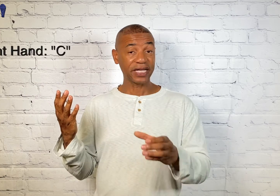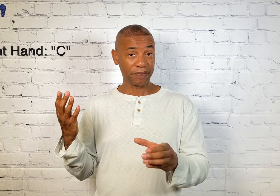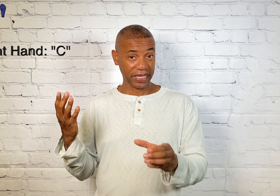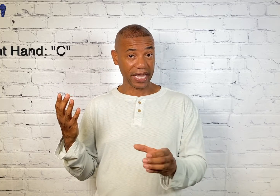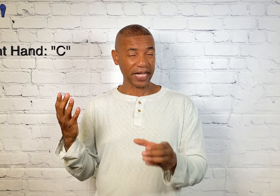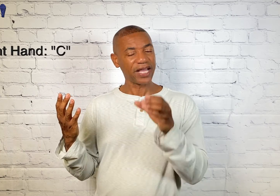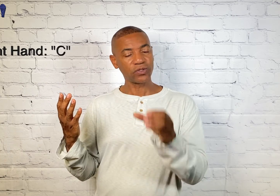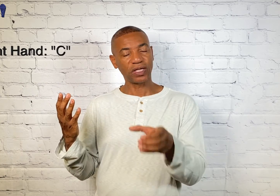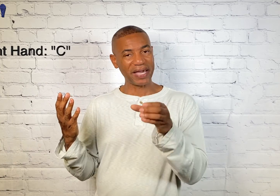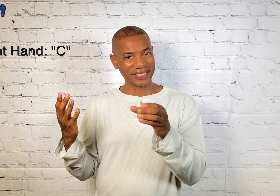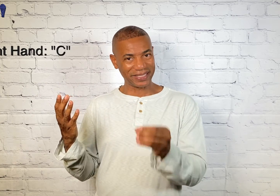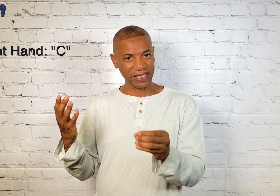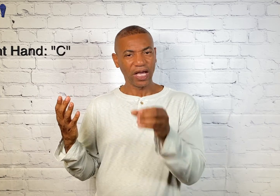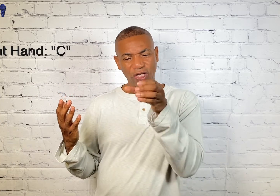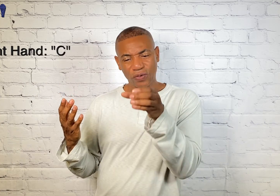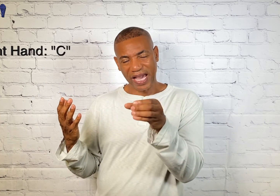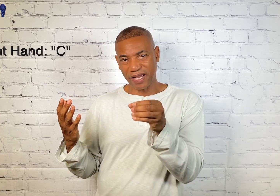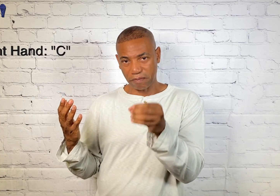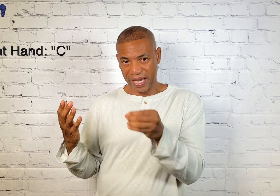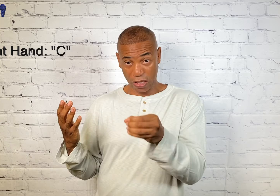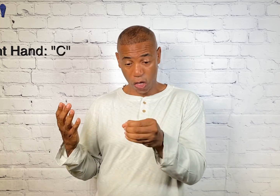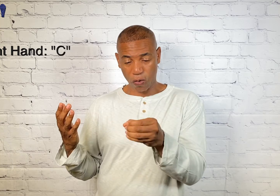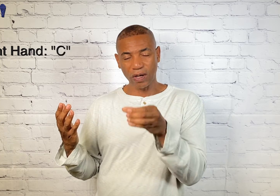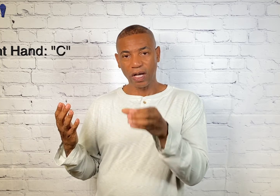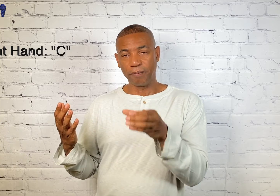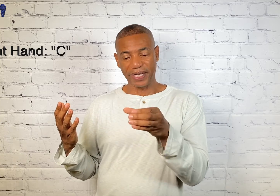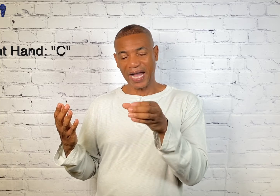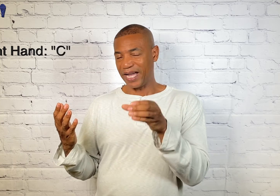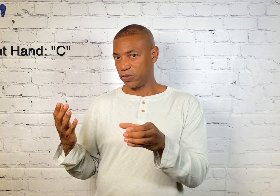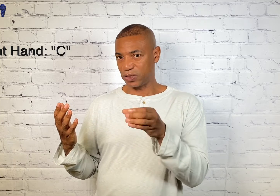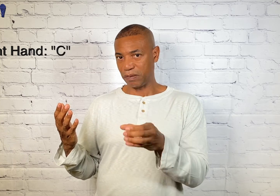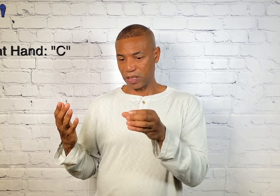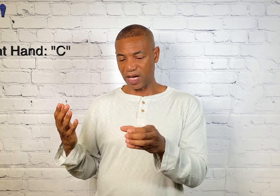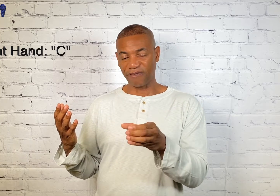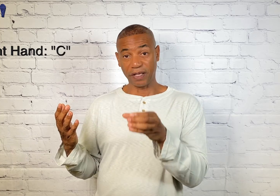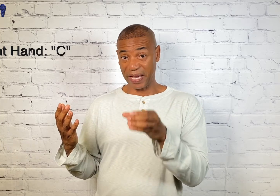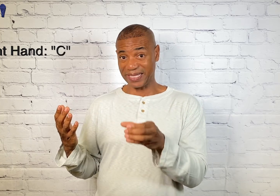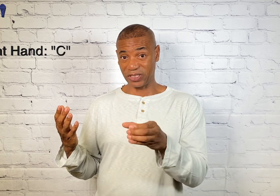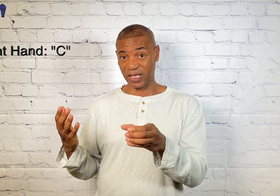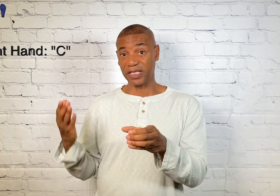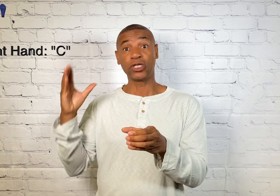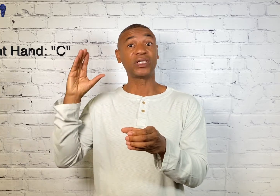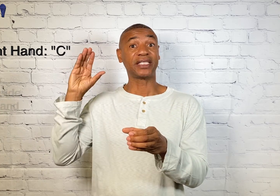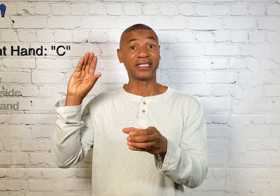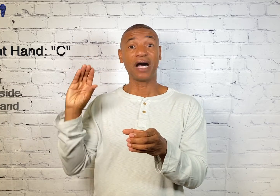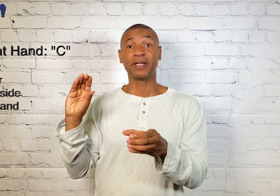non-dominant hand. I usually make a C. You can make an O, but I usually cuff it and make it a C. Then you take the dominant